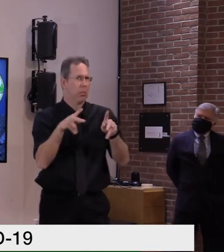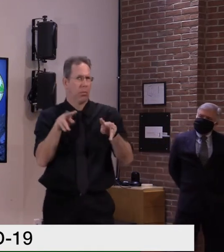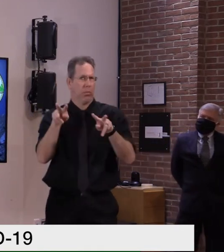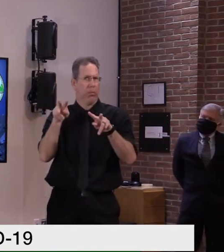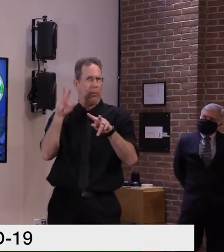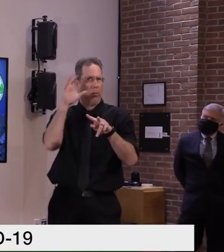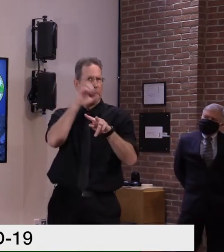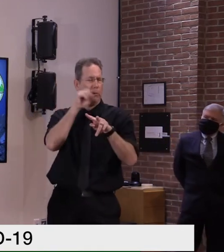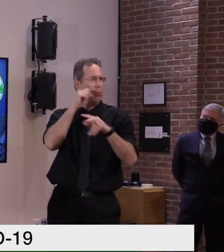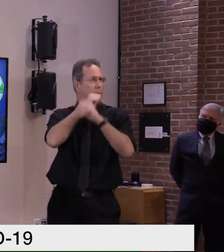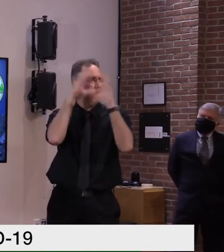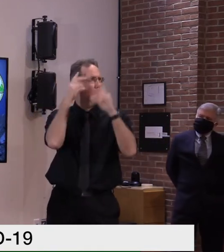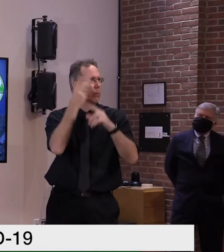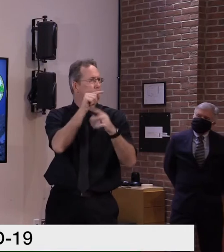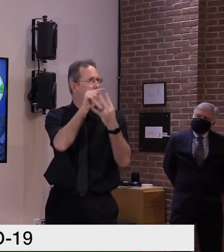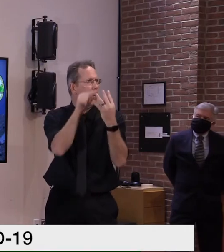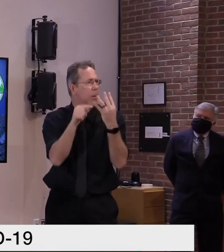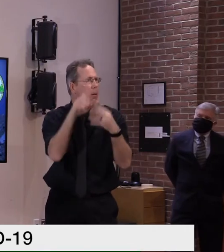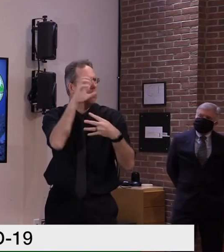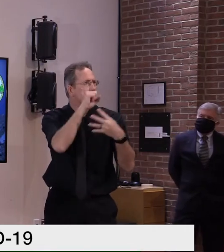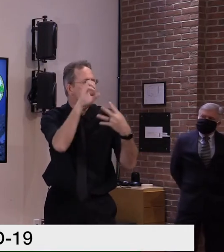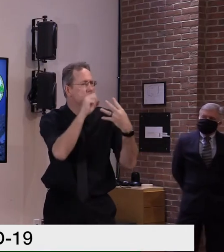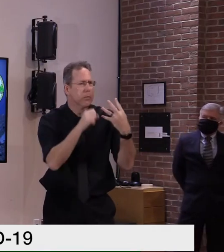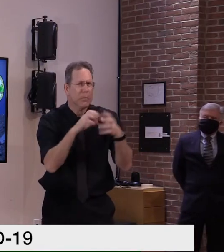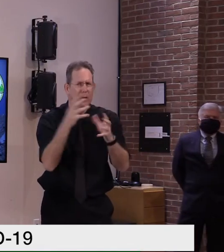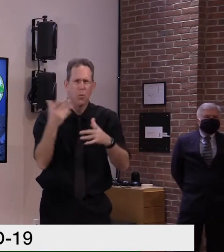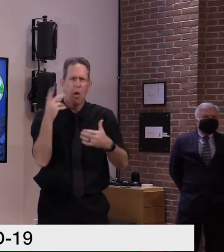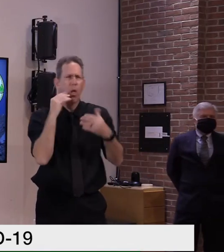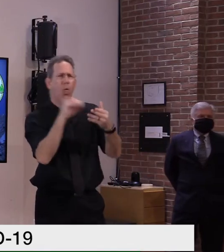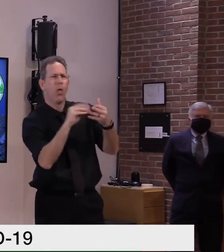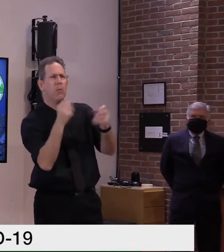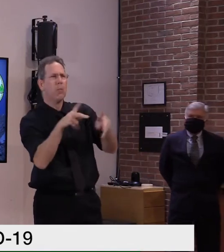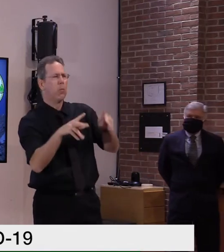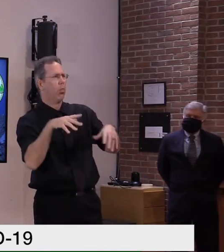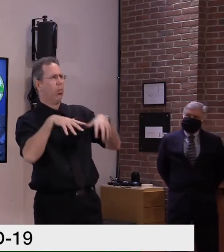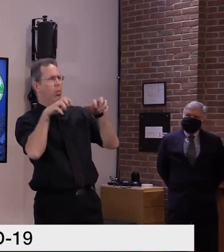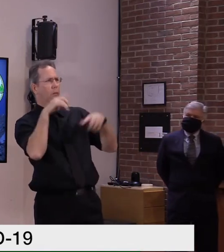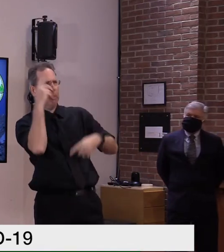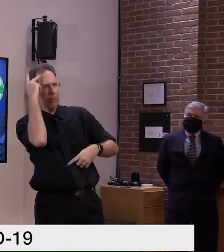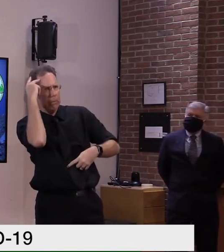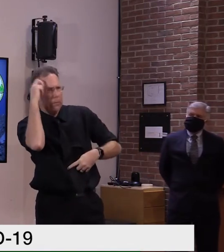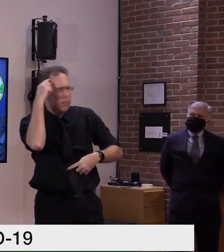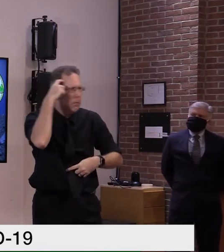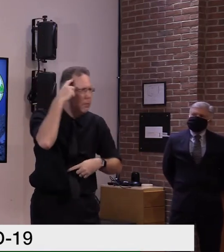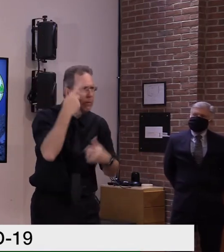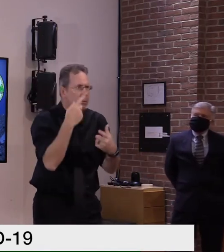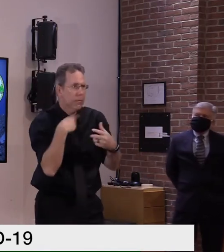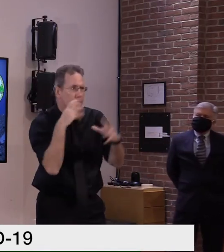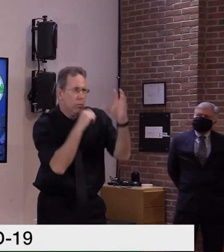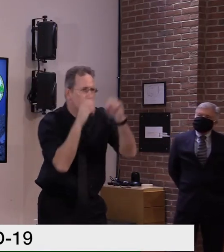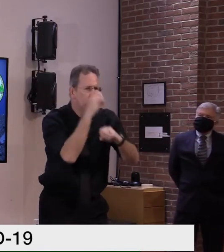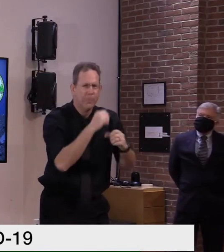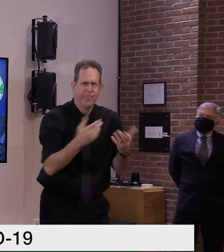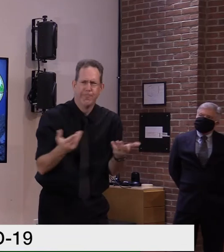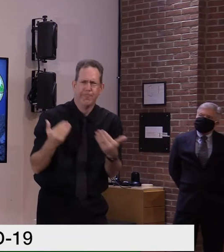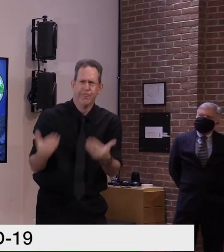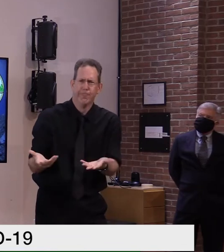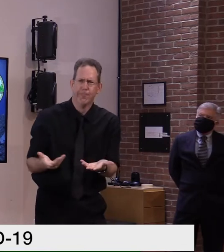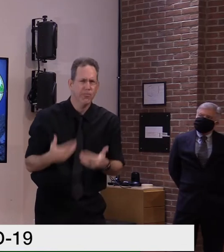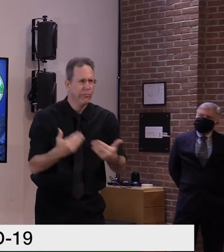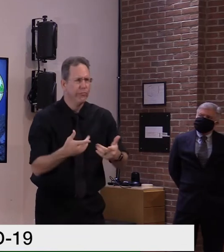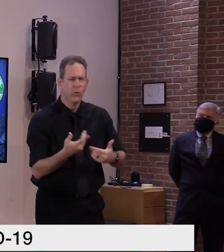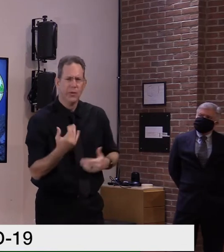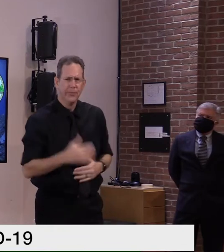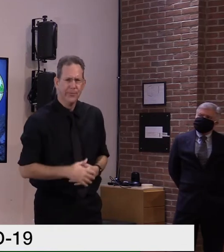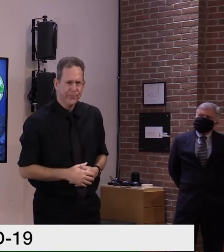the term we're using is not presumptive as much as probable cases as opposed to confirmed with PCR. And